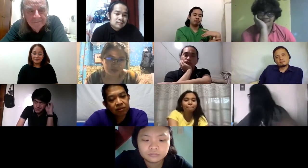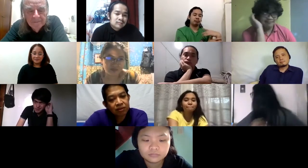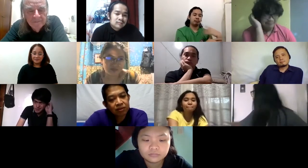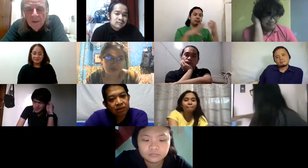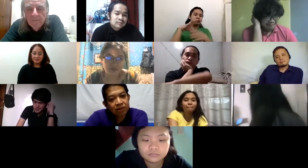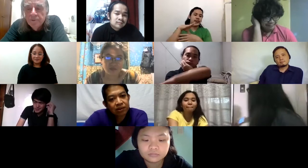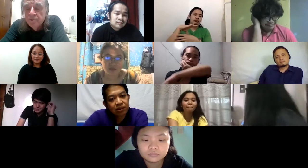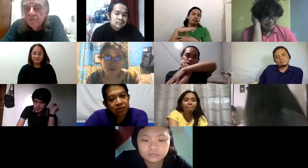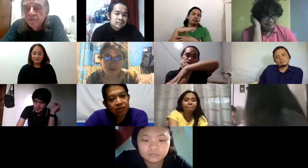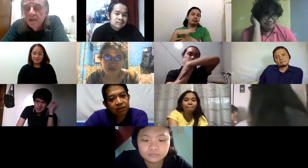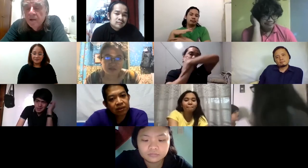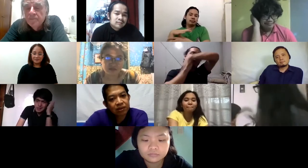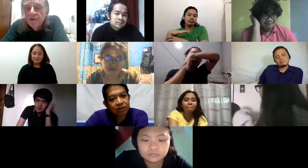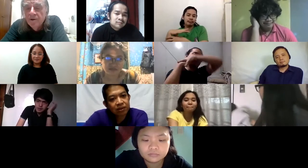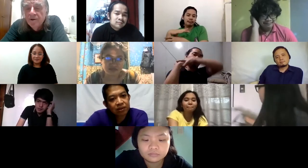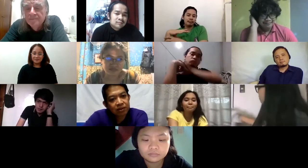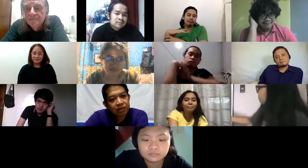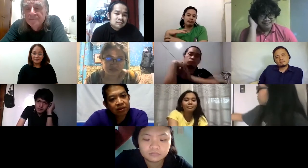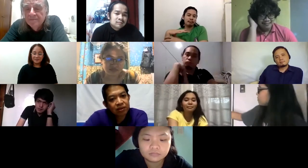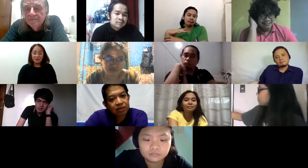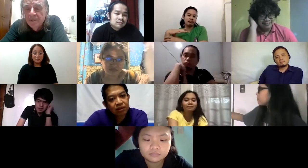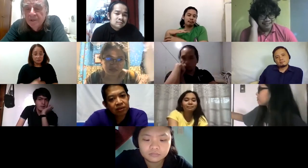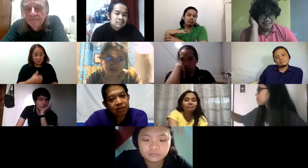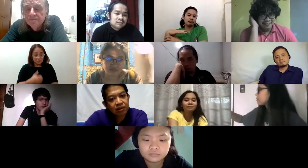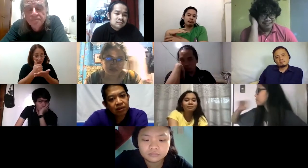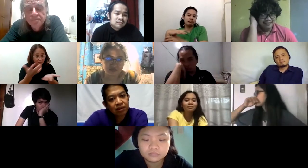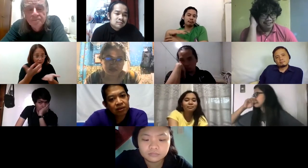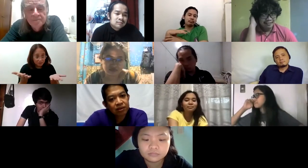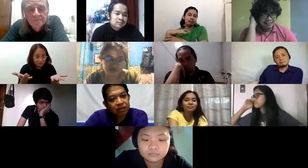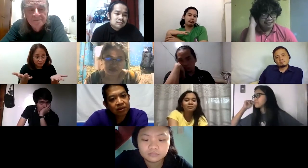I'm not sure that helps at all, but you know,